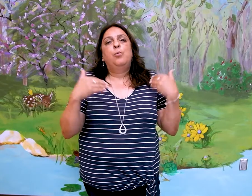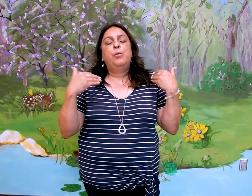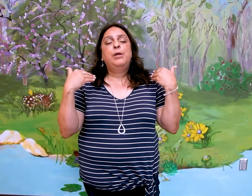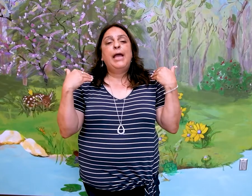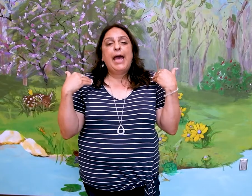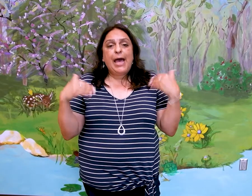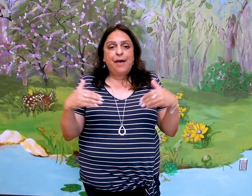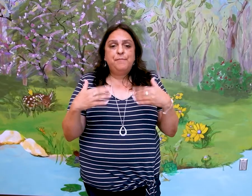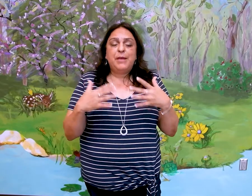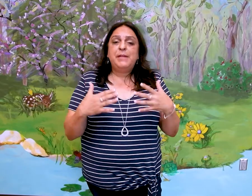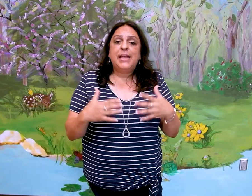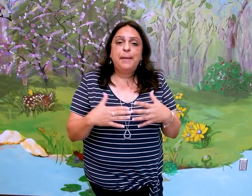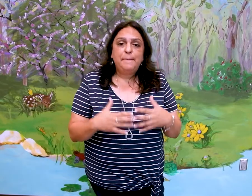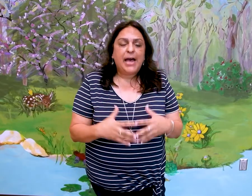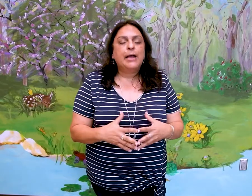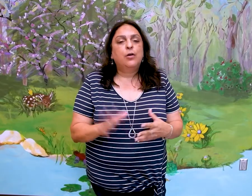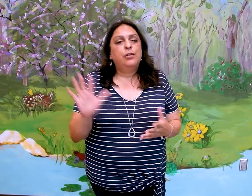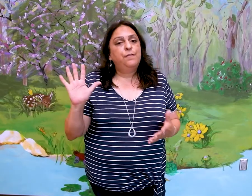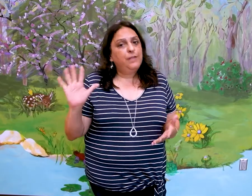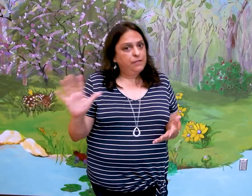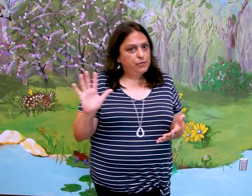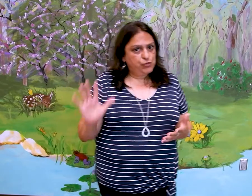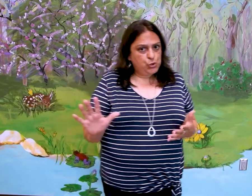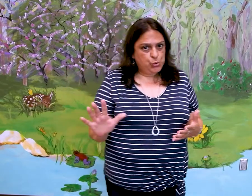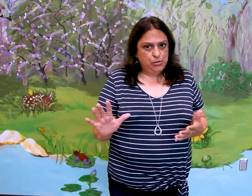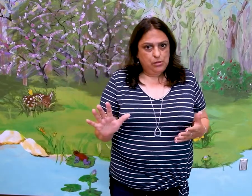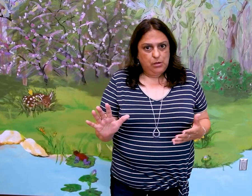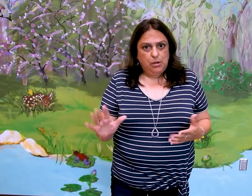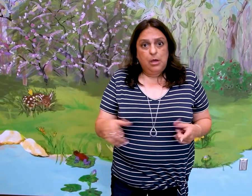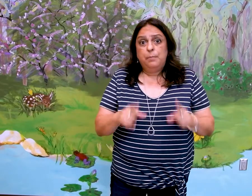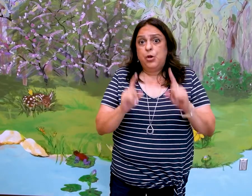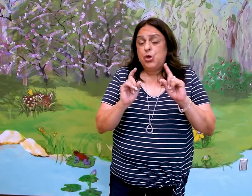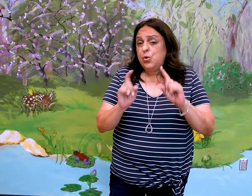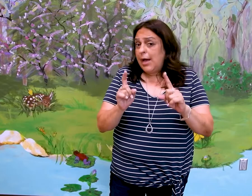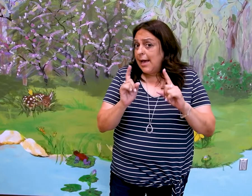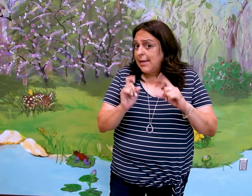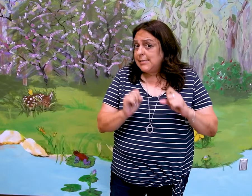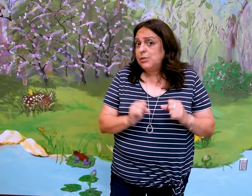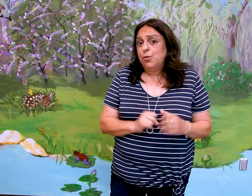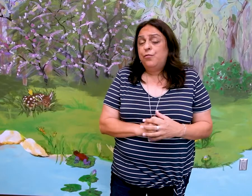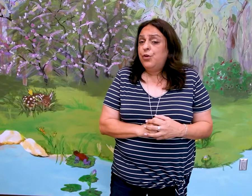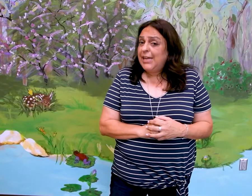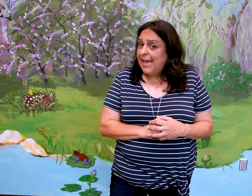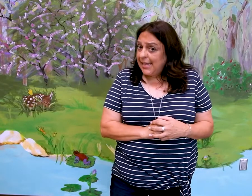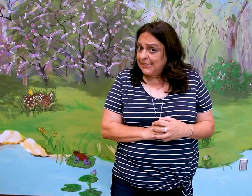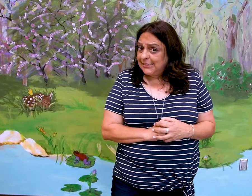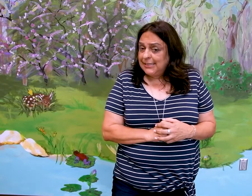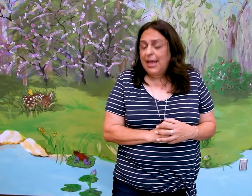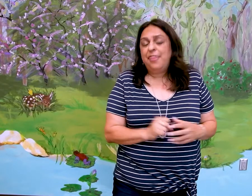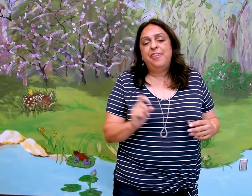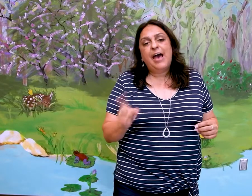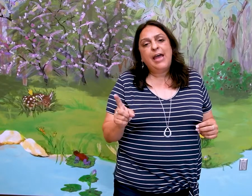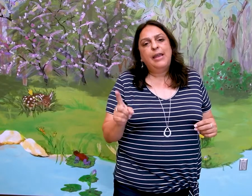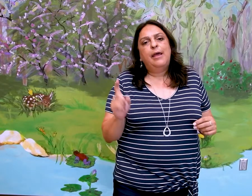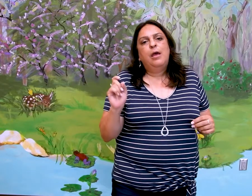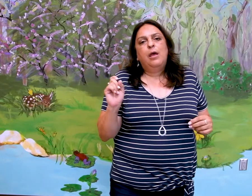will have baby time back on the 5th of June. But you guys, don't forget that